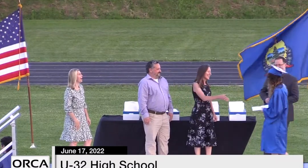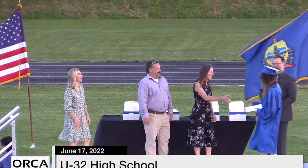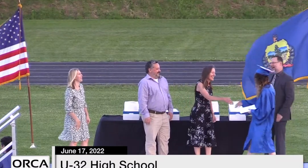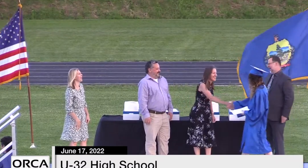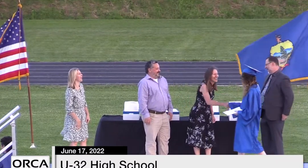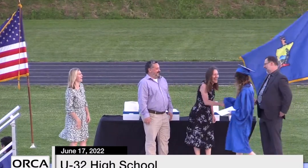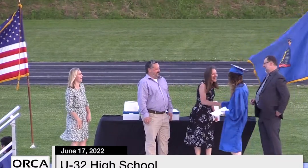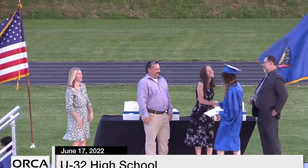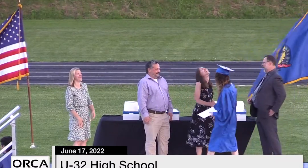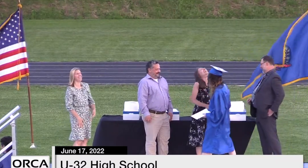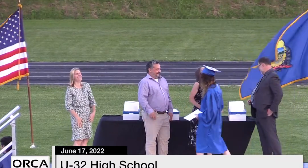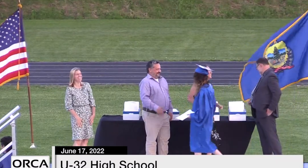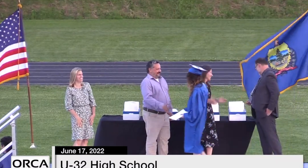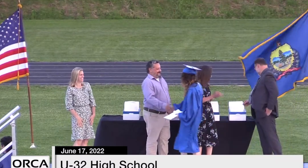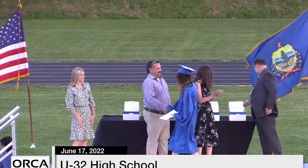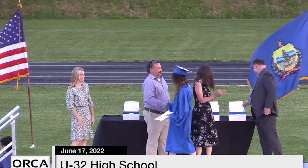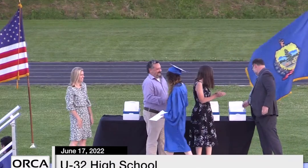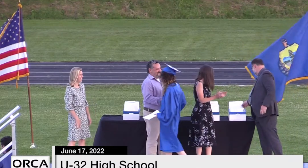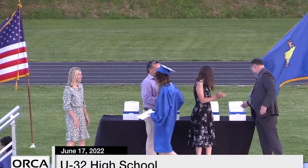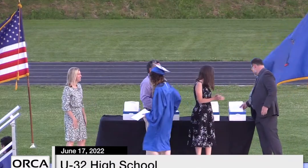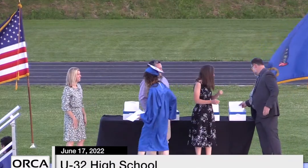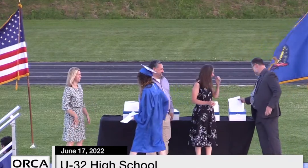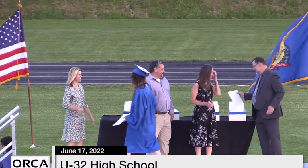Cora Gwendolyn Lee McMahon.